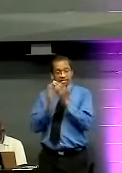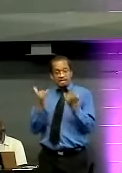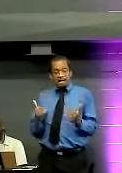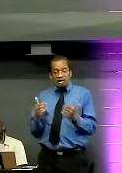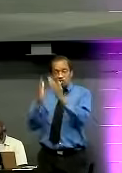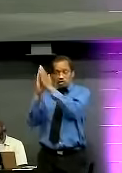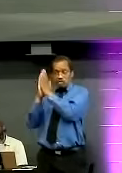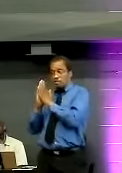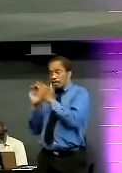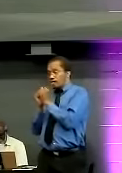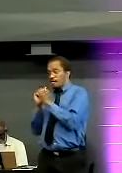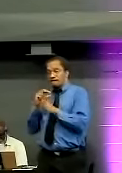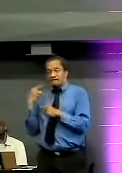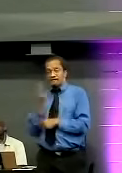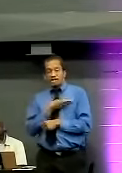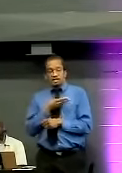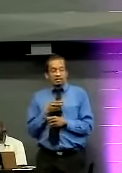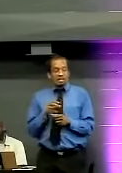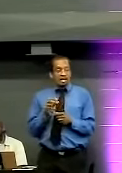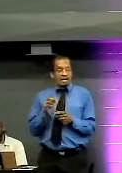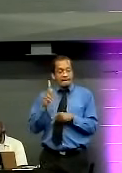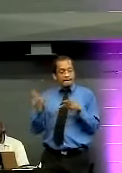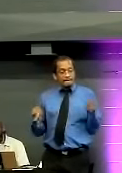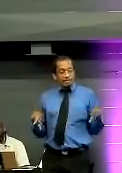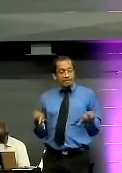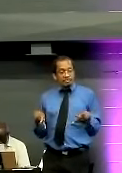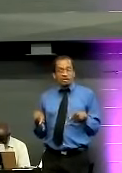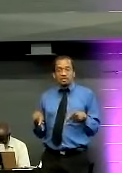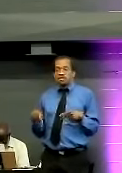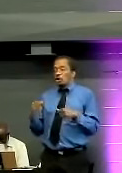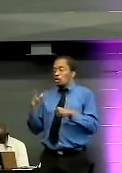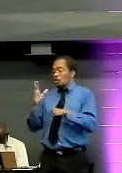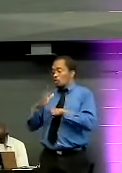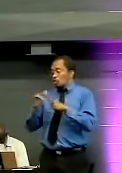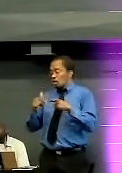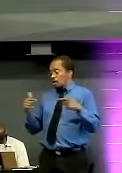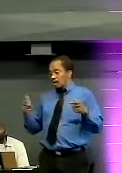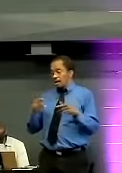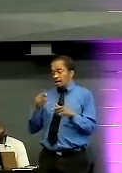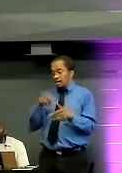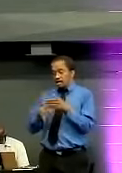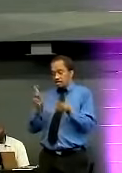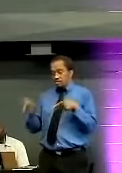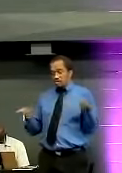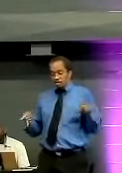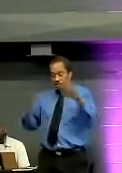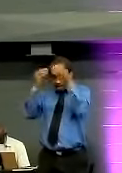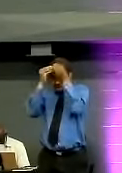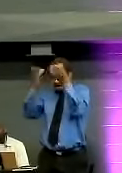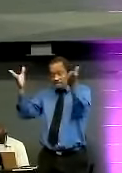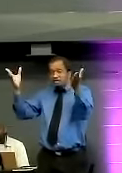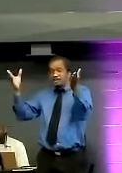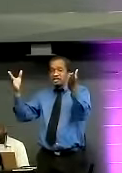pray with us as we prepare to go. Those who are in our cyber sanctuary and who are in person, we're going to do our announcements and